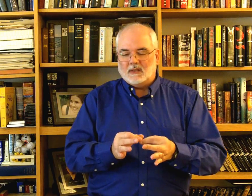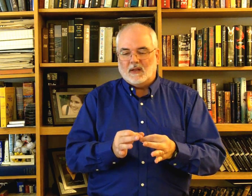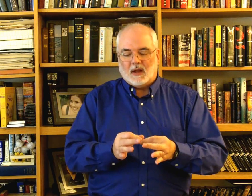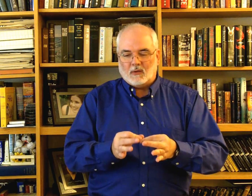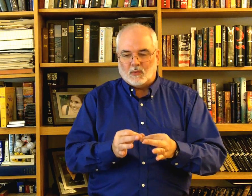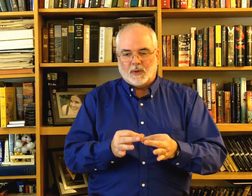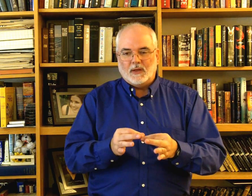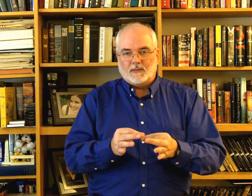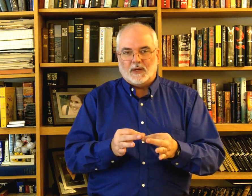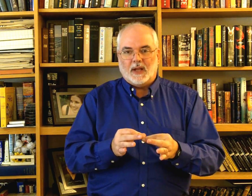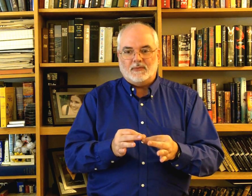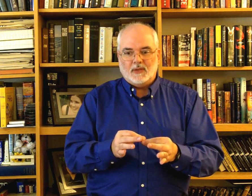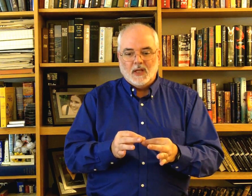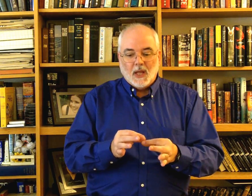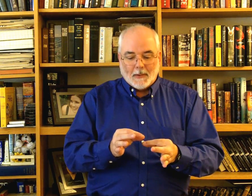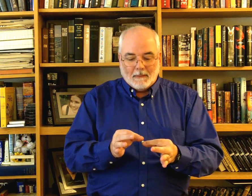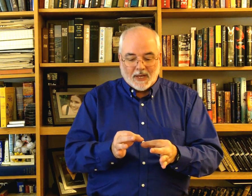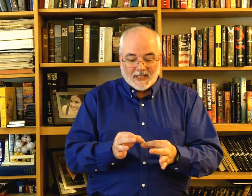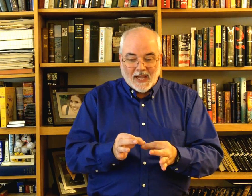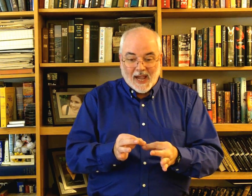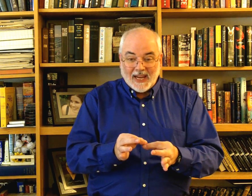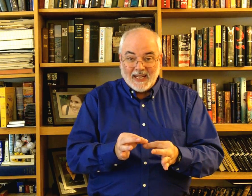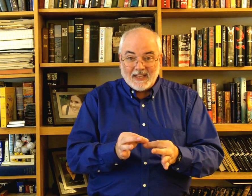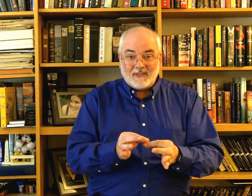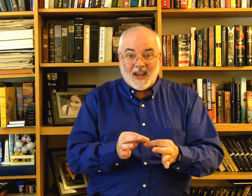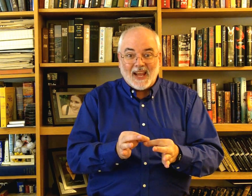not real for deaf, but it's kind of like